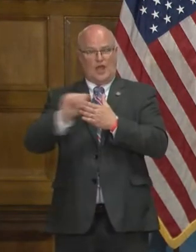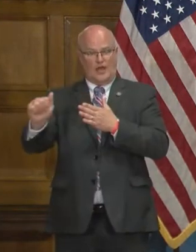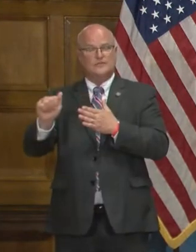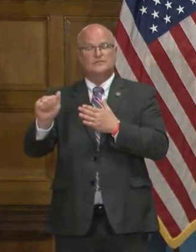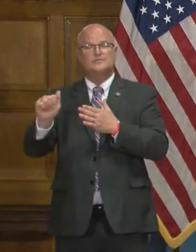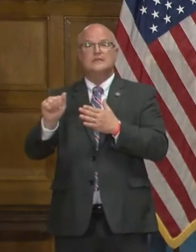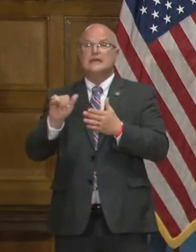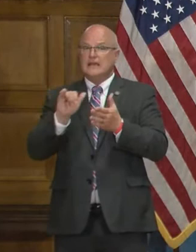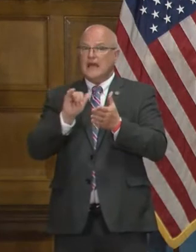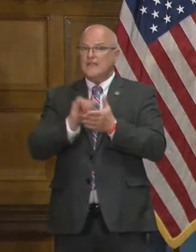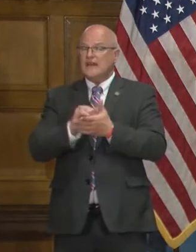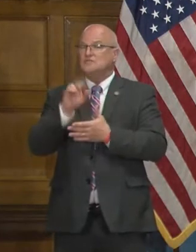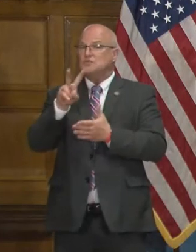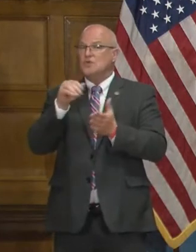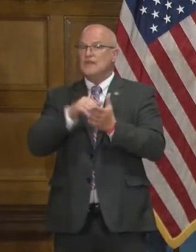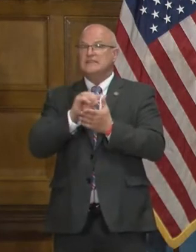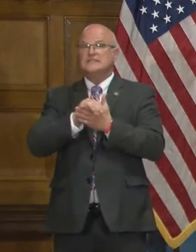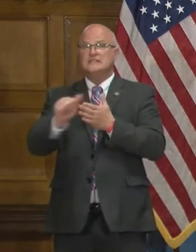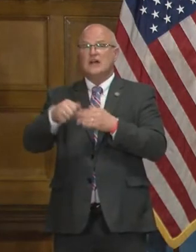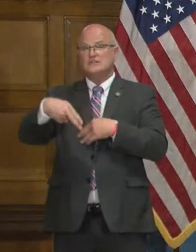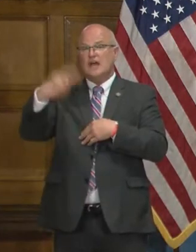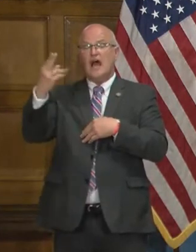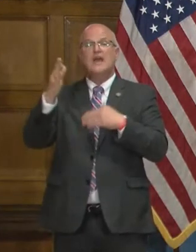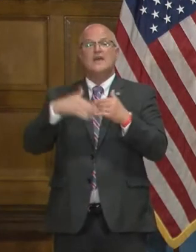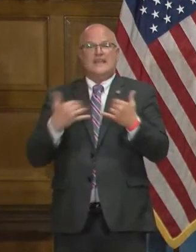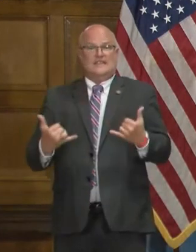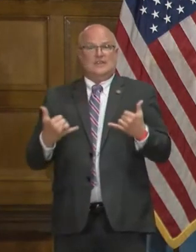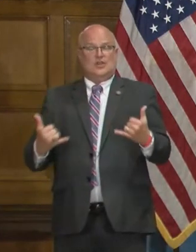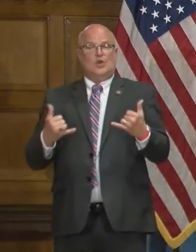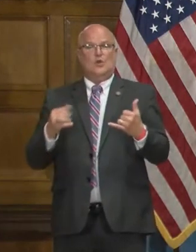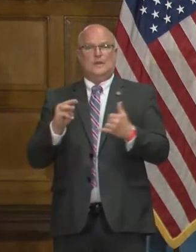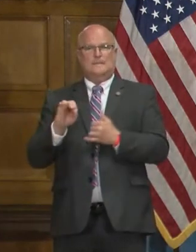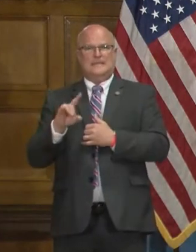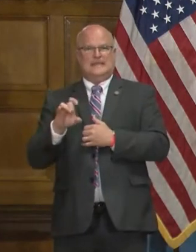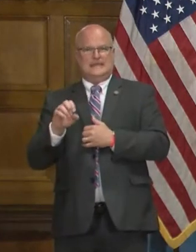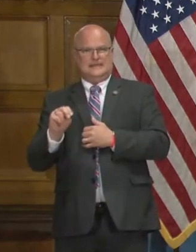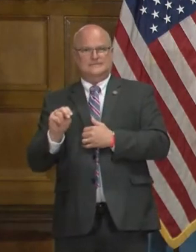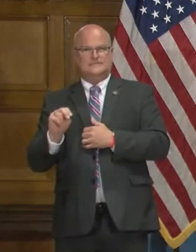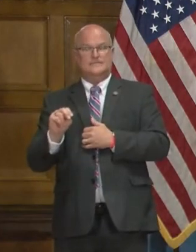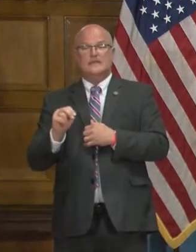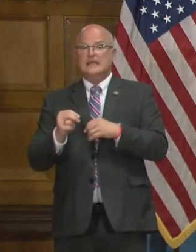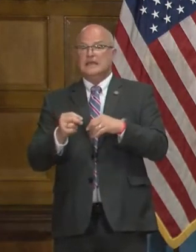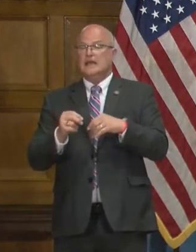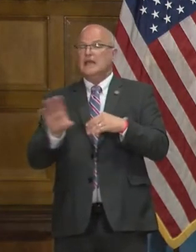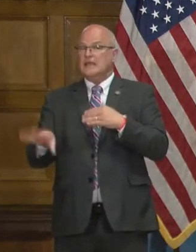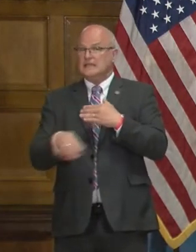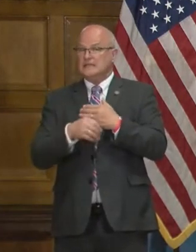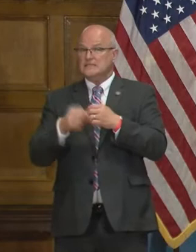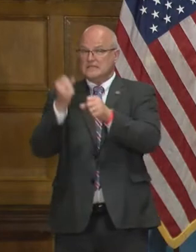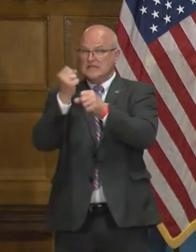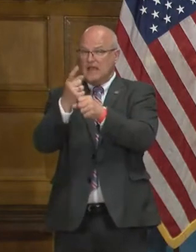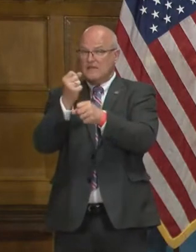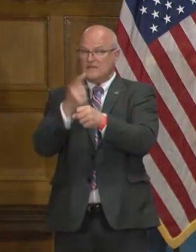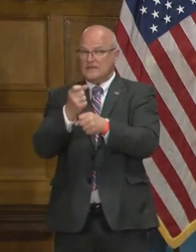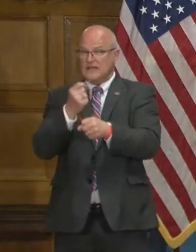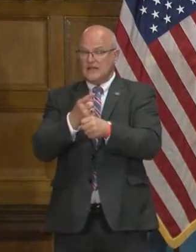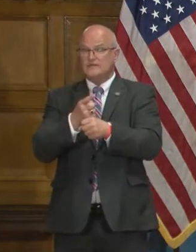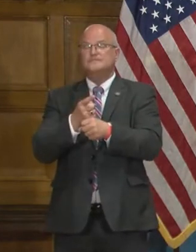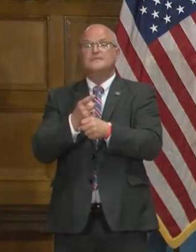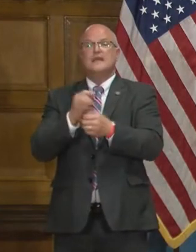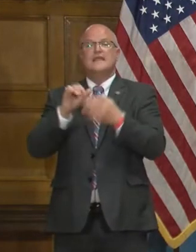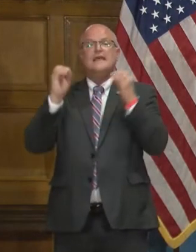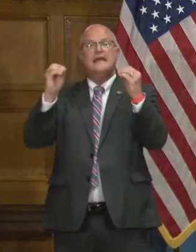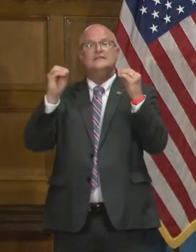$51,822, which is $2,000 higher than the current median. And in addition, each year, each biennium,